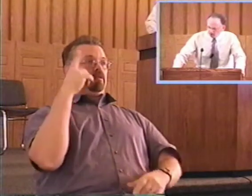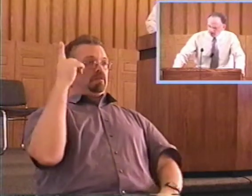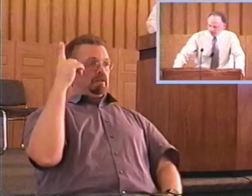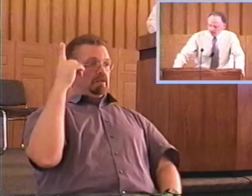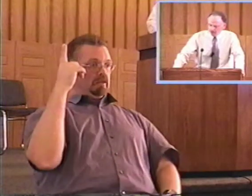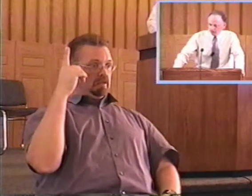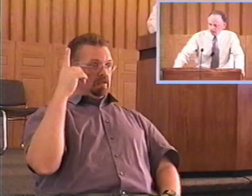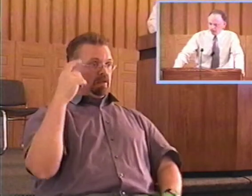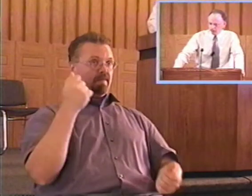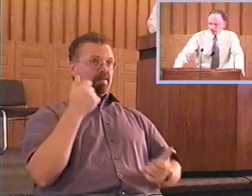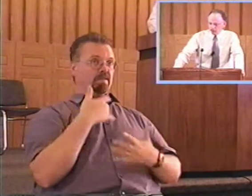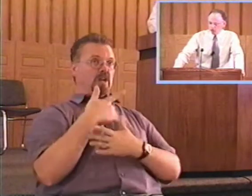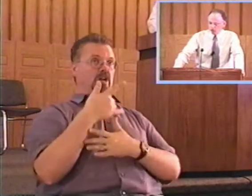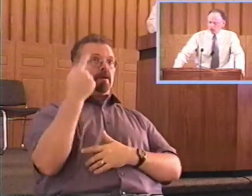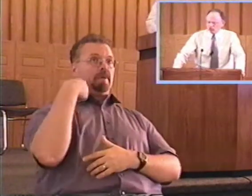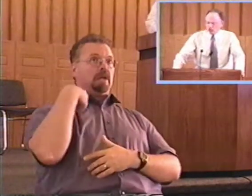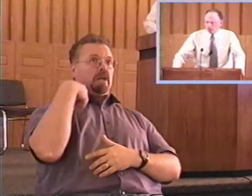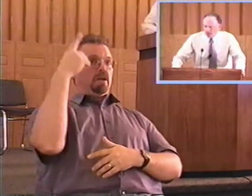Fear me.